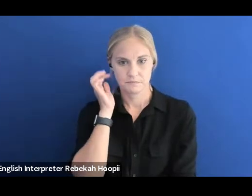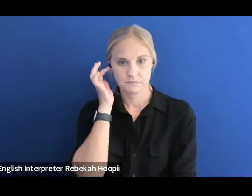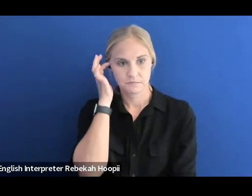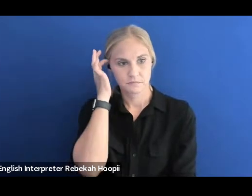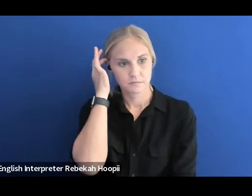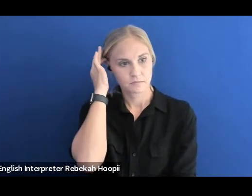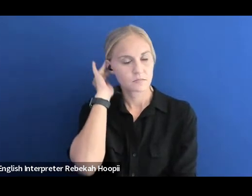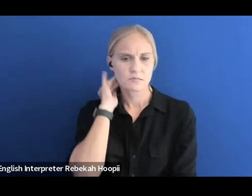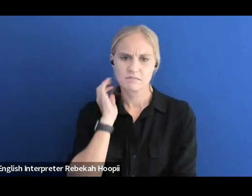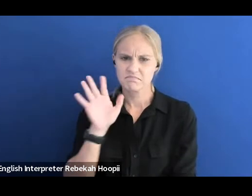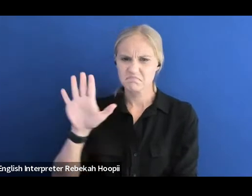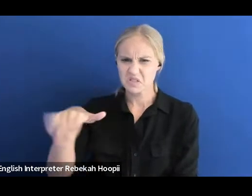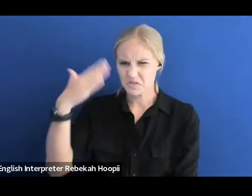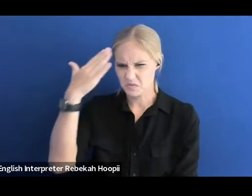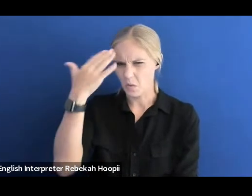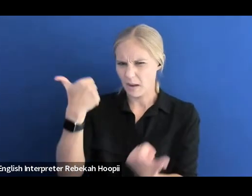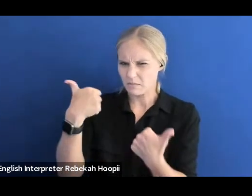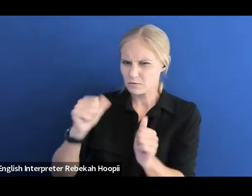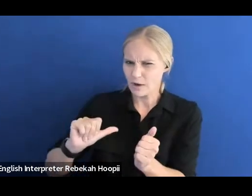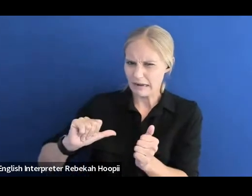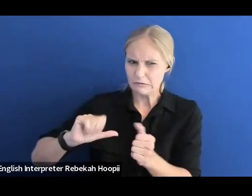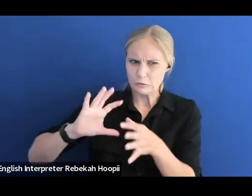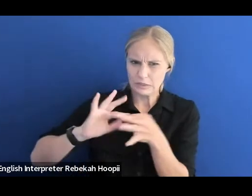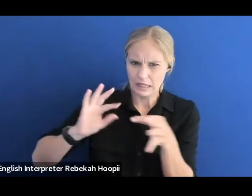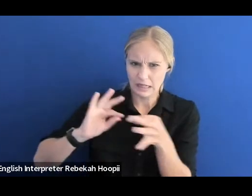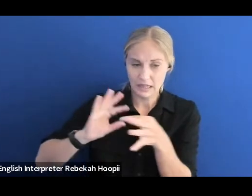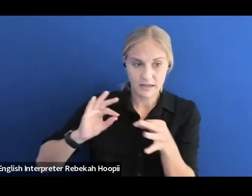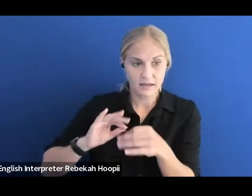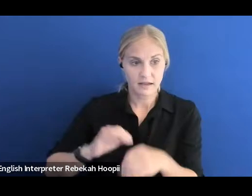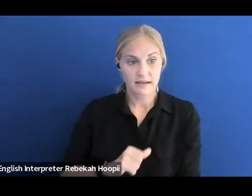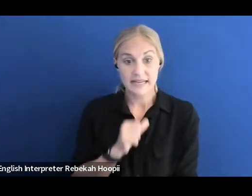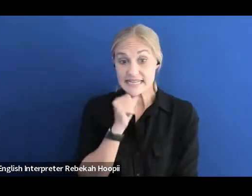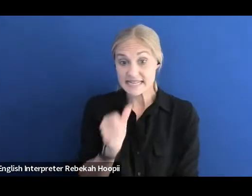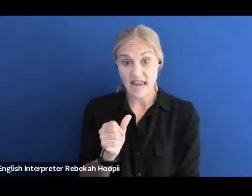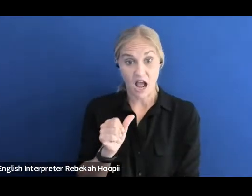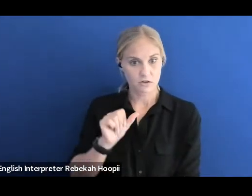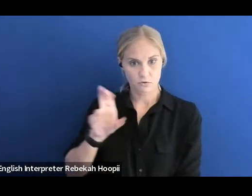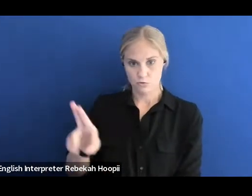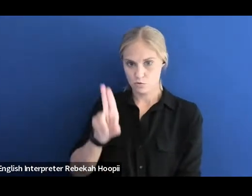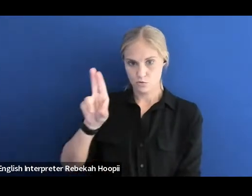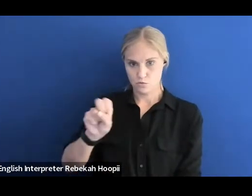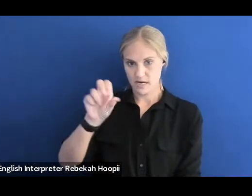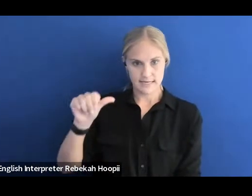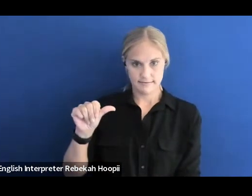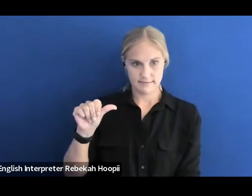but you know what I'm trying to say. It's not the USA.